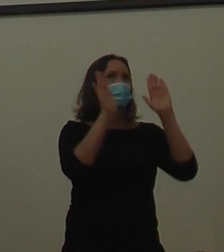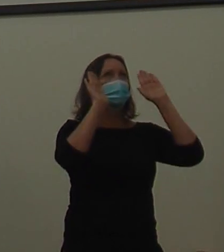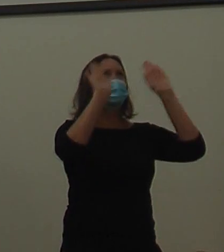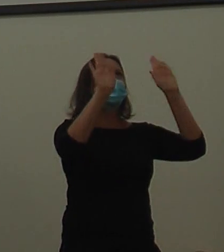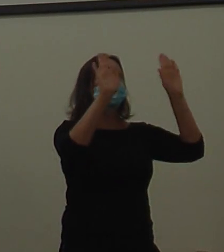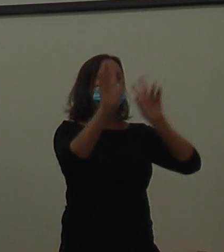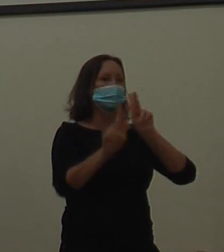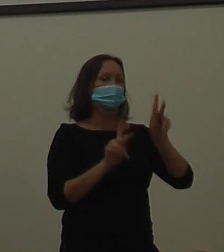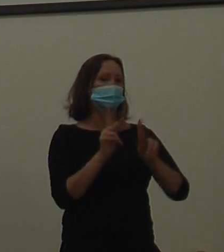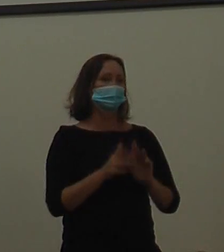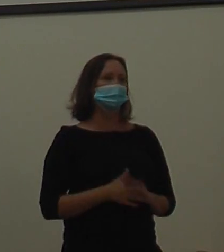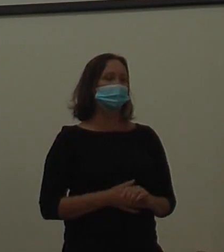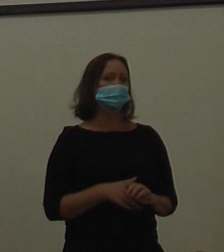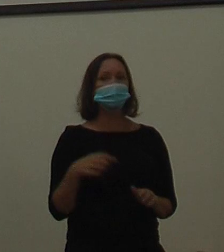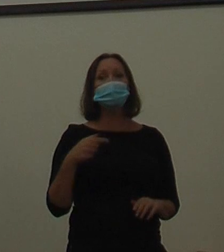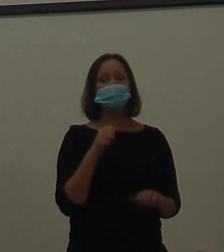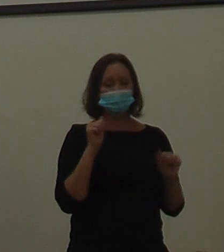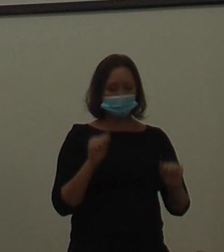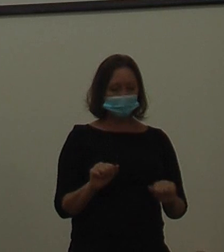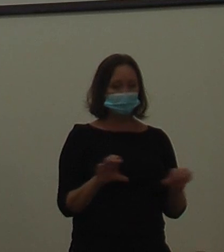He can do the same with us.